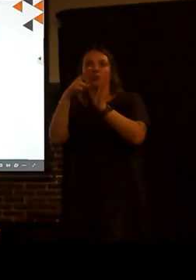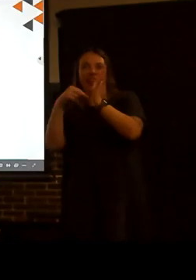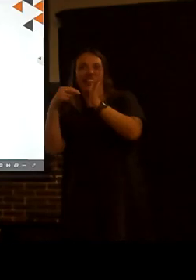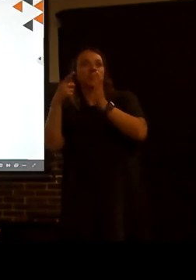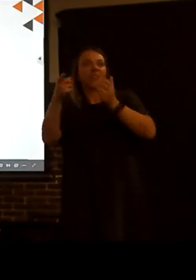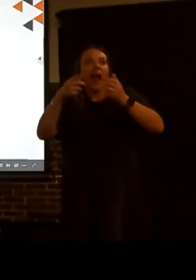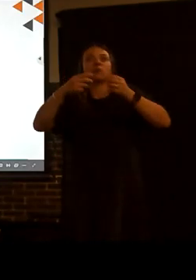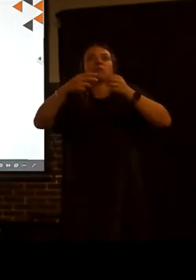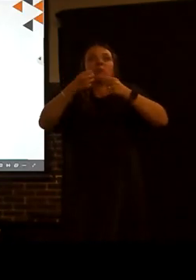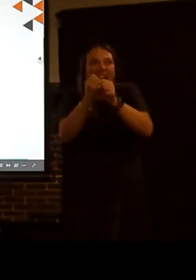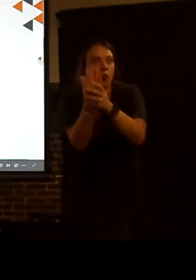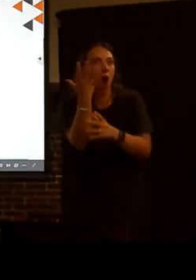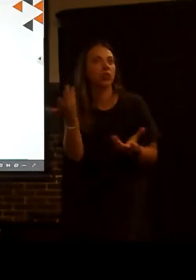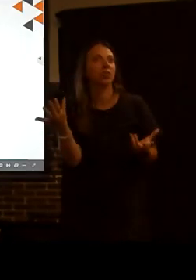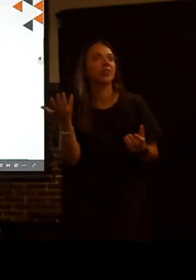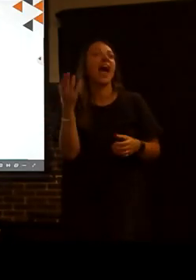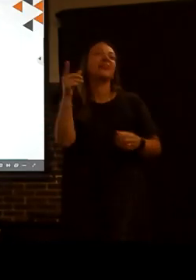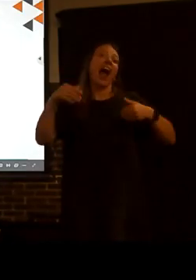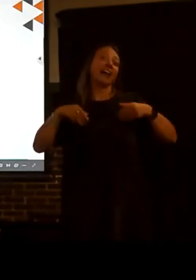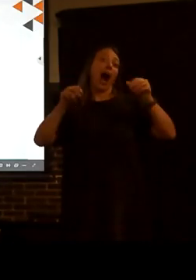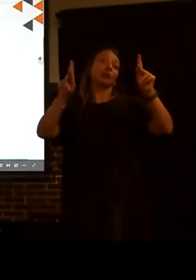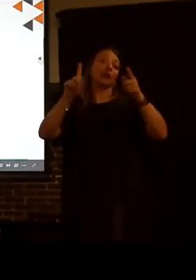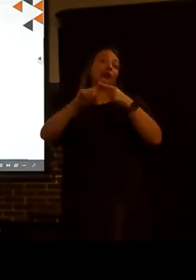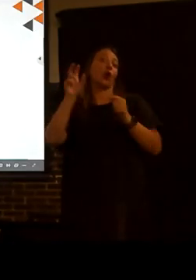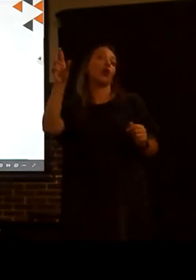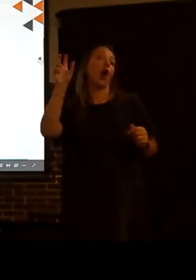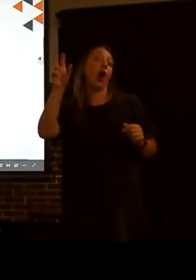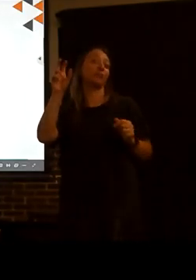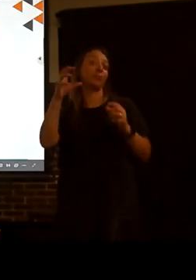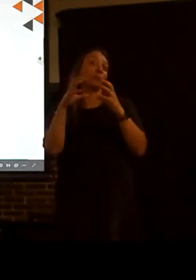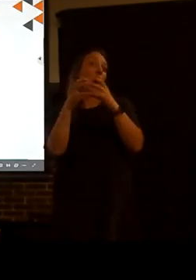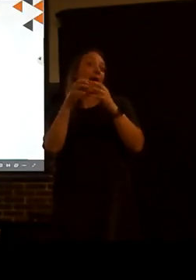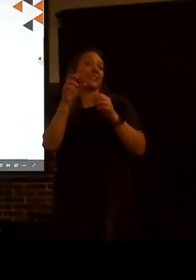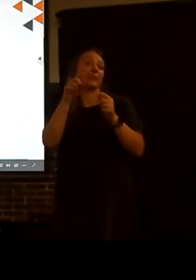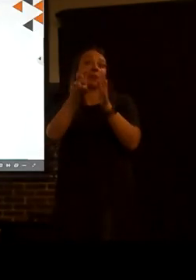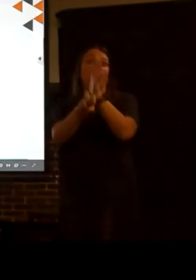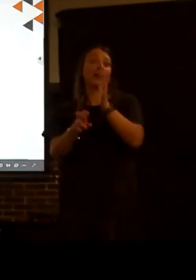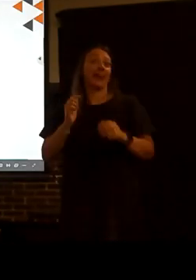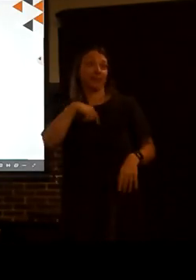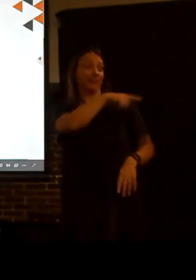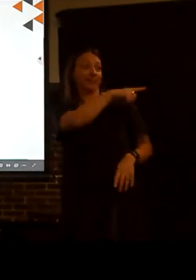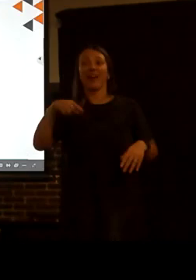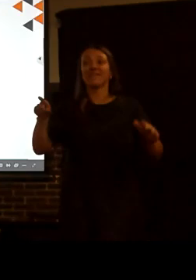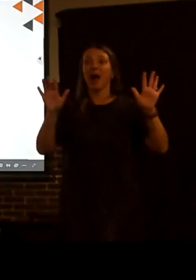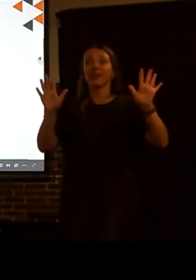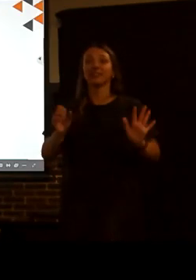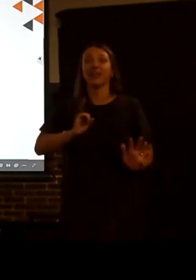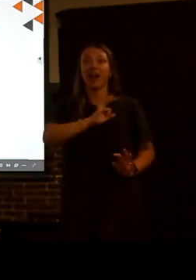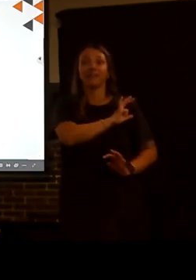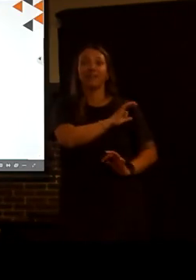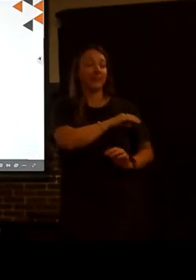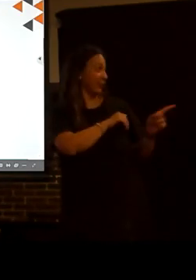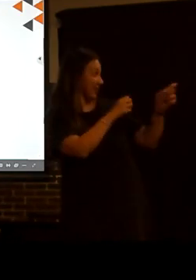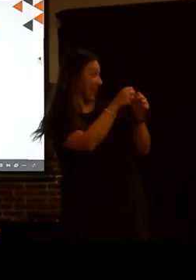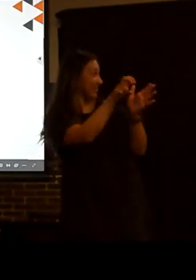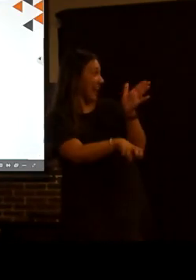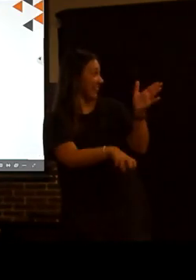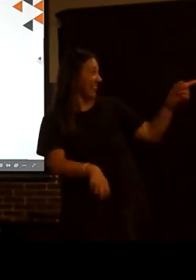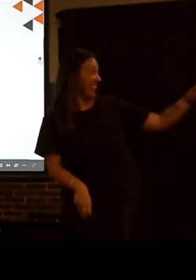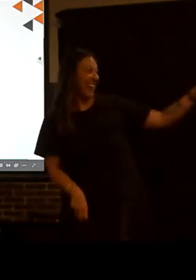growth, either in their English and language arts or their math. They made growth, and growth is growth. They were able to, they made growth and